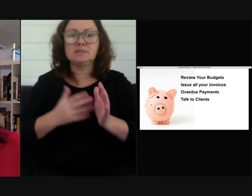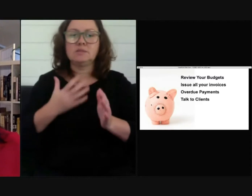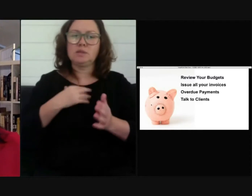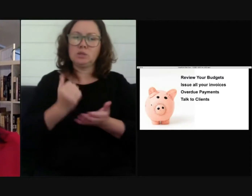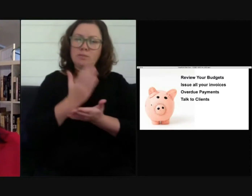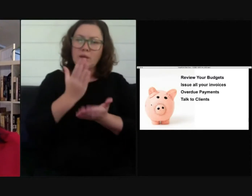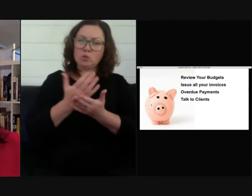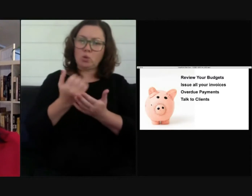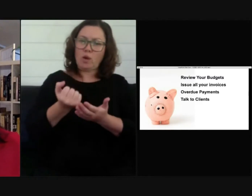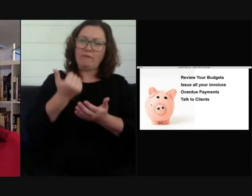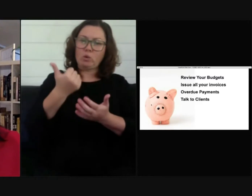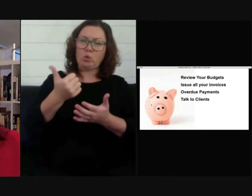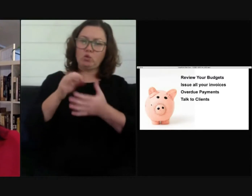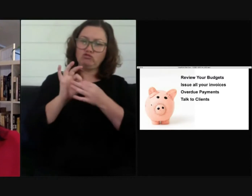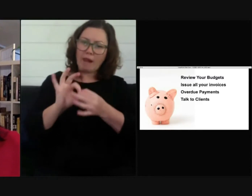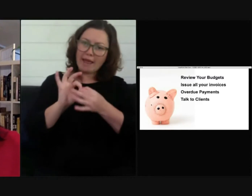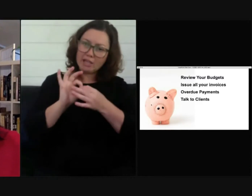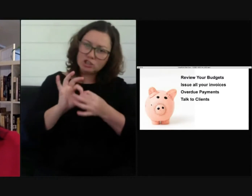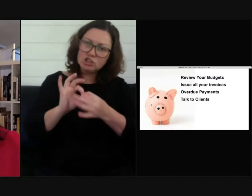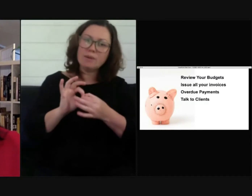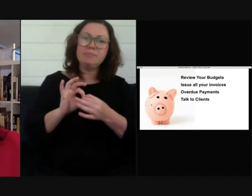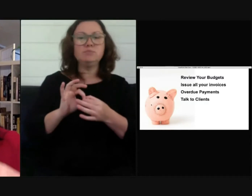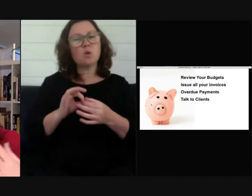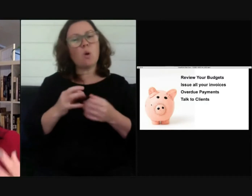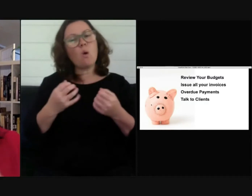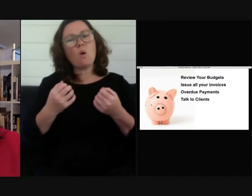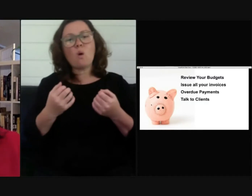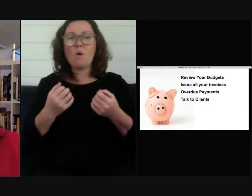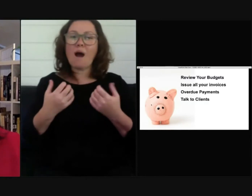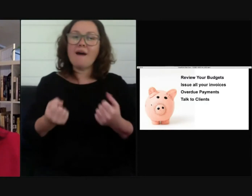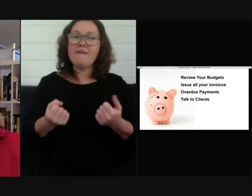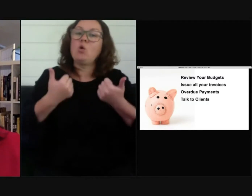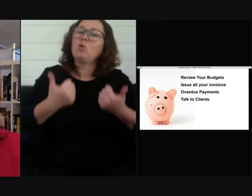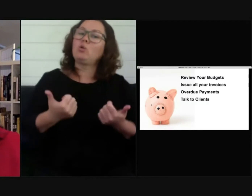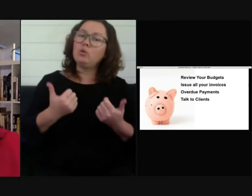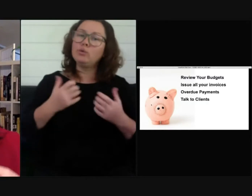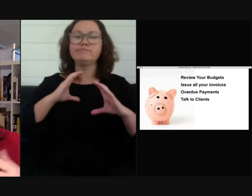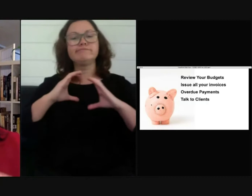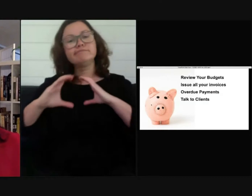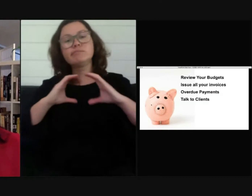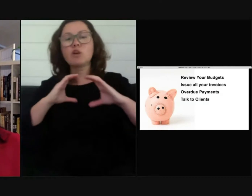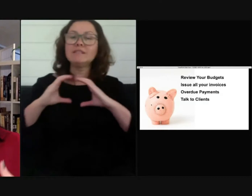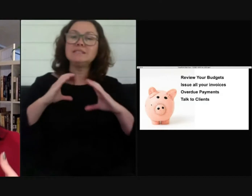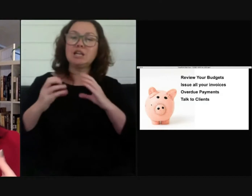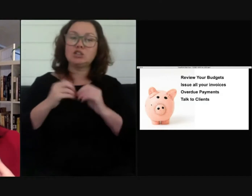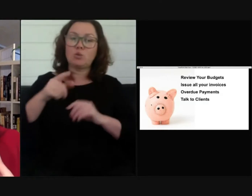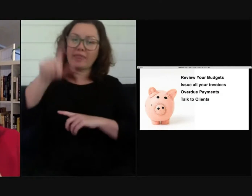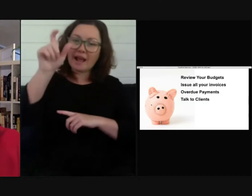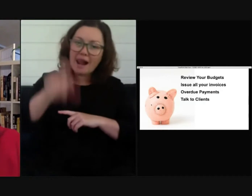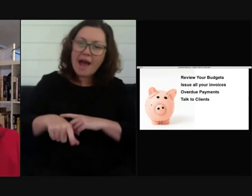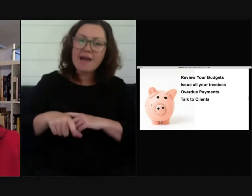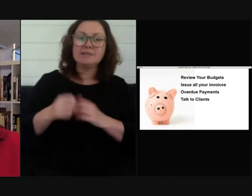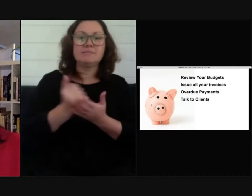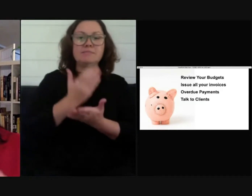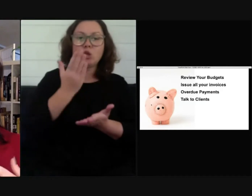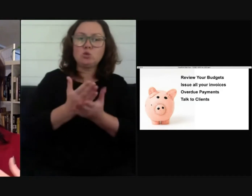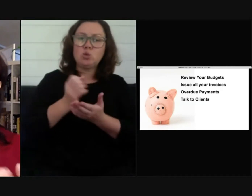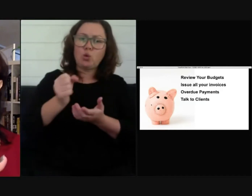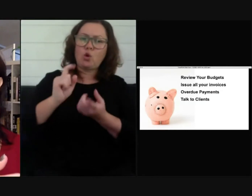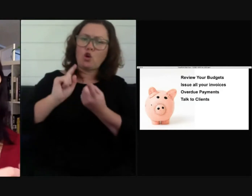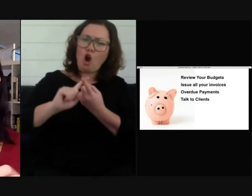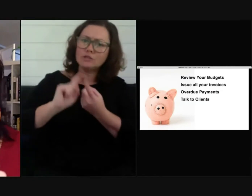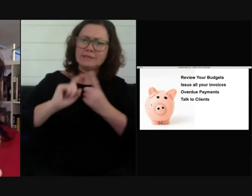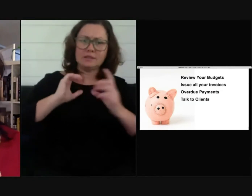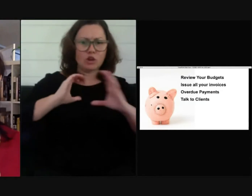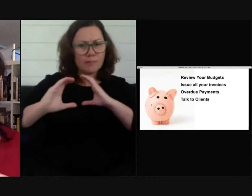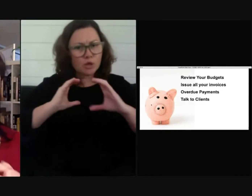talk to your clients. Make sure that you're in constant communication with them about what's going on. Do they need your help? Do they need you to